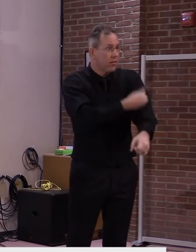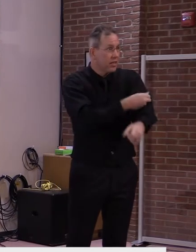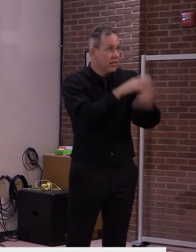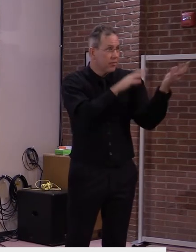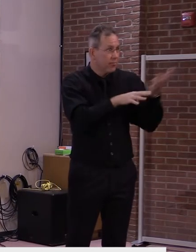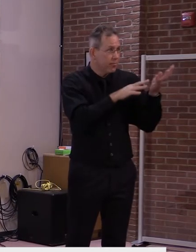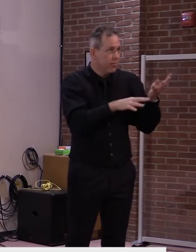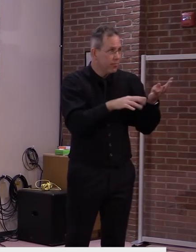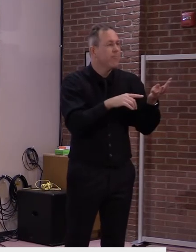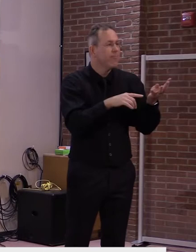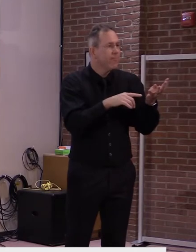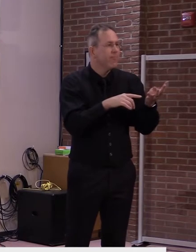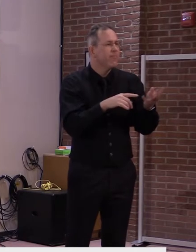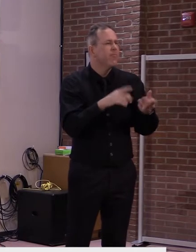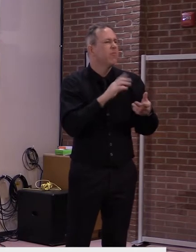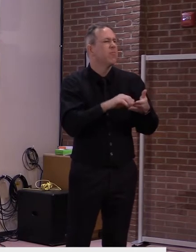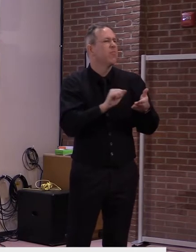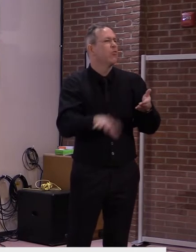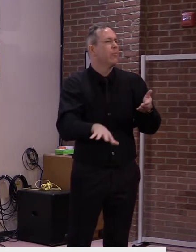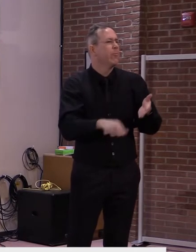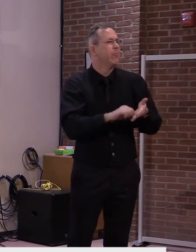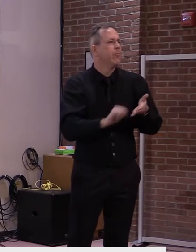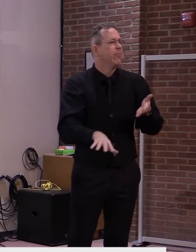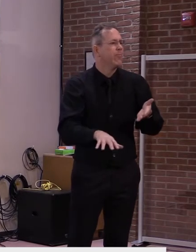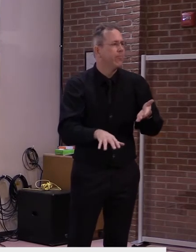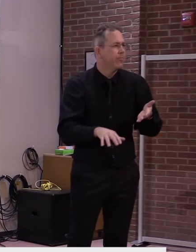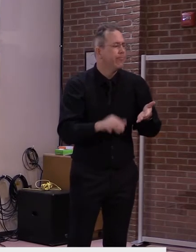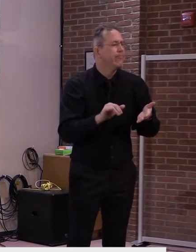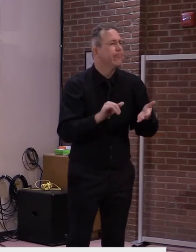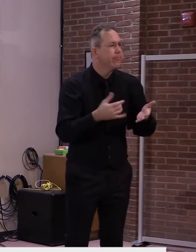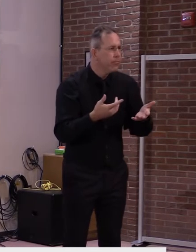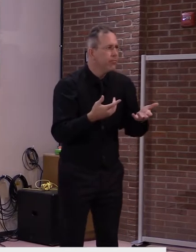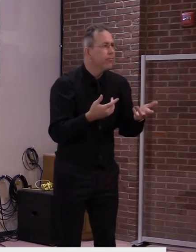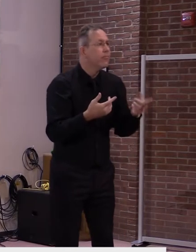situation. But I also said that VDH was